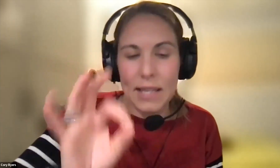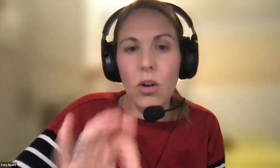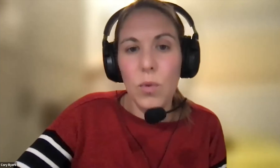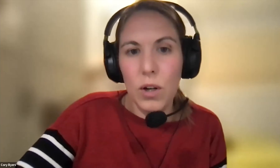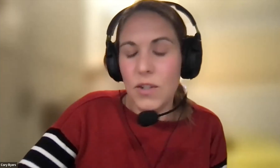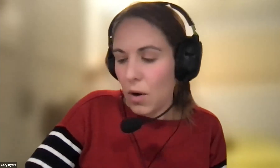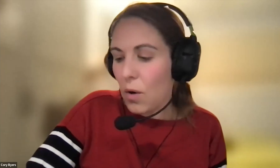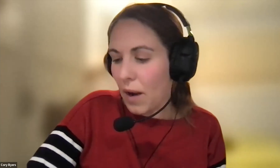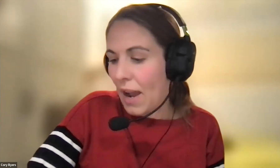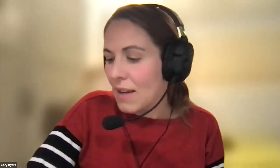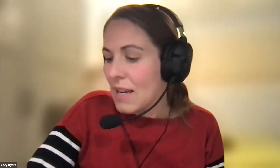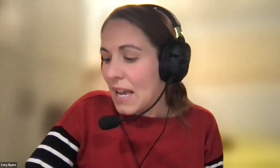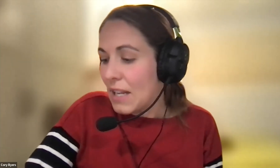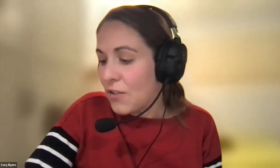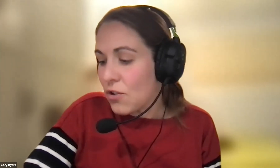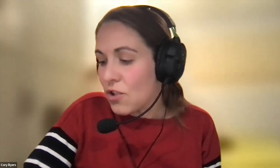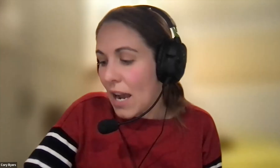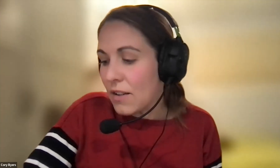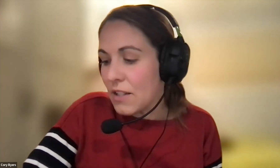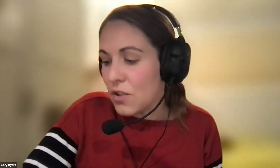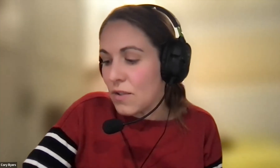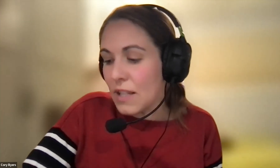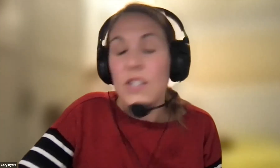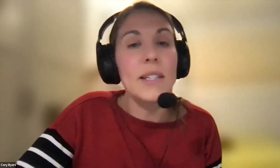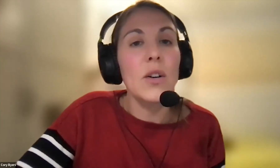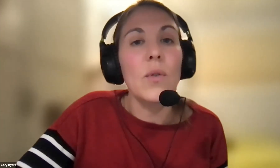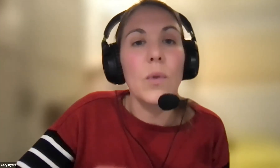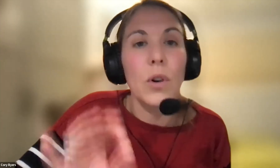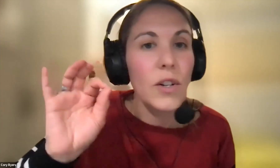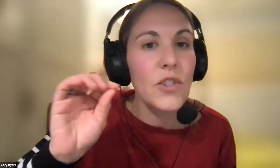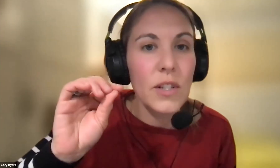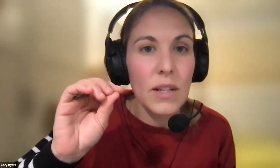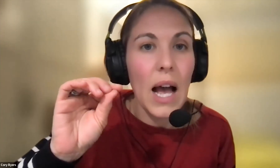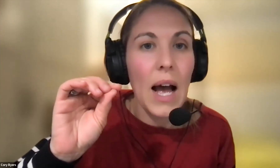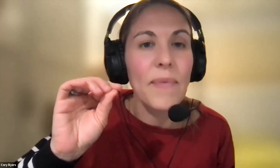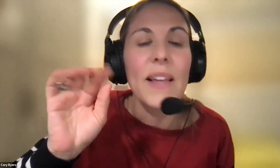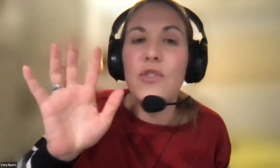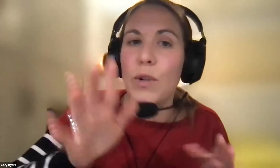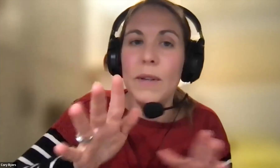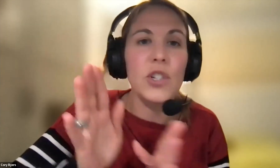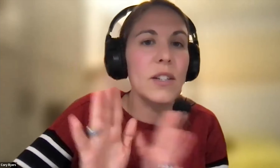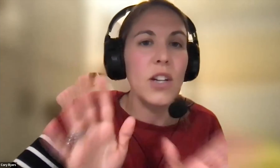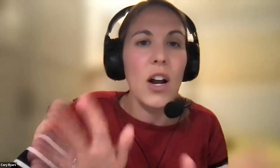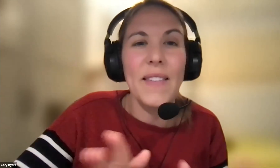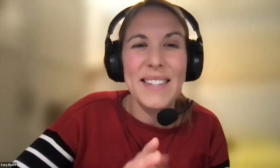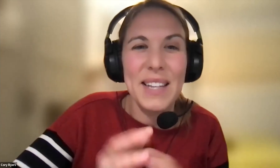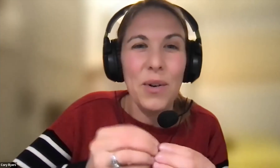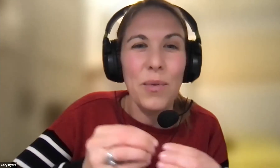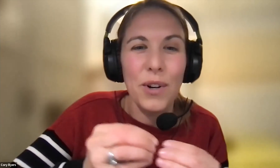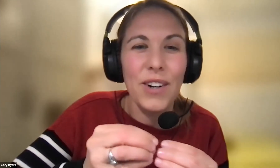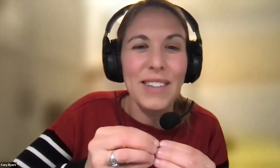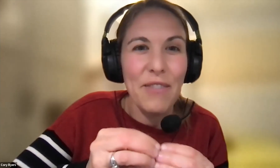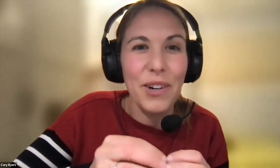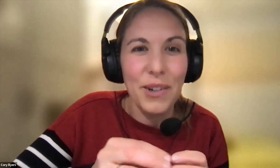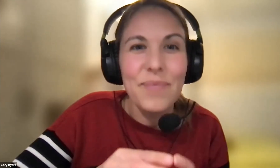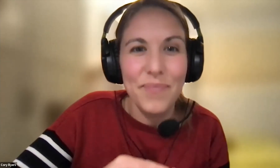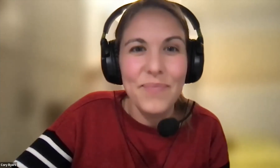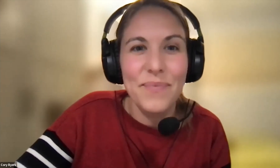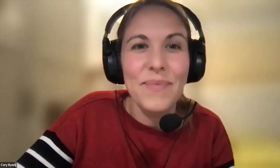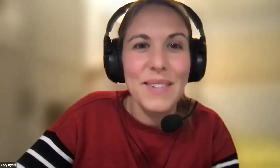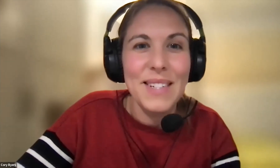But single words are okay. And if your child is using single words, then we just start at the single word